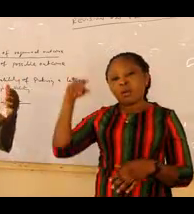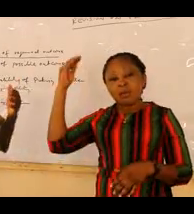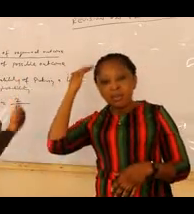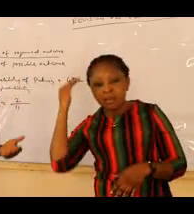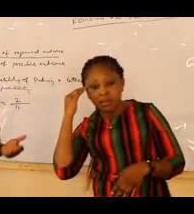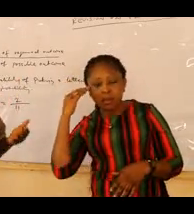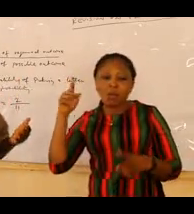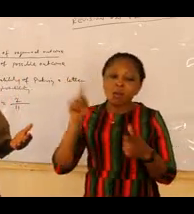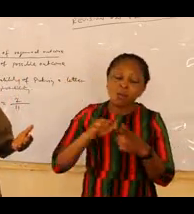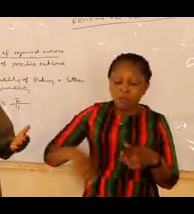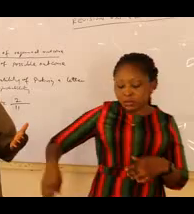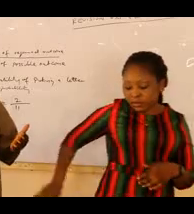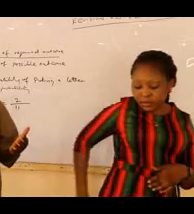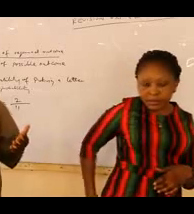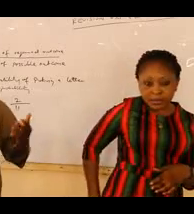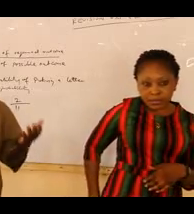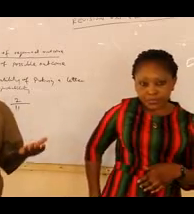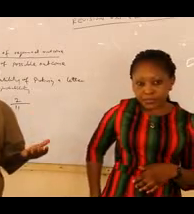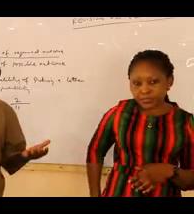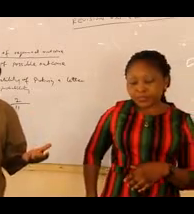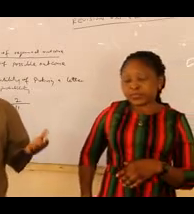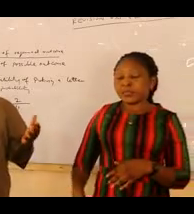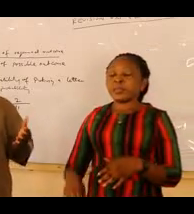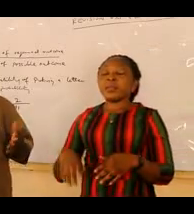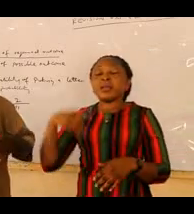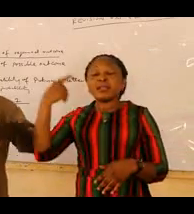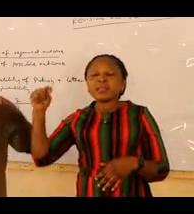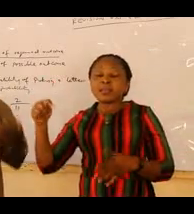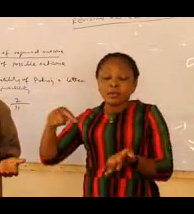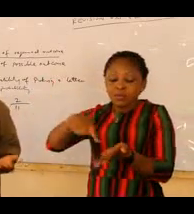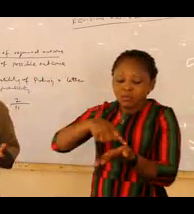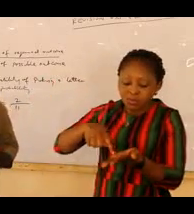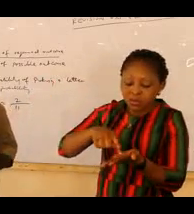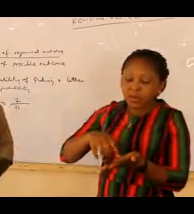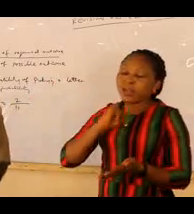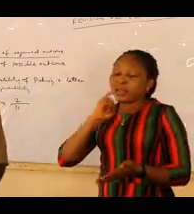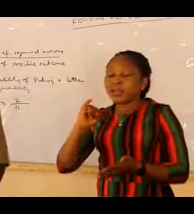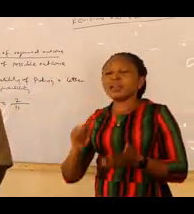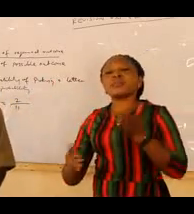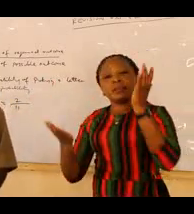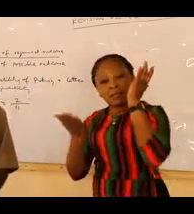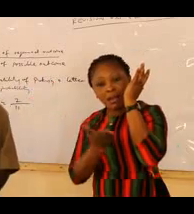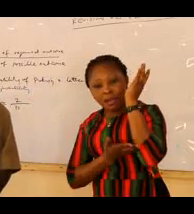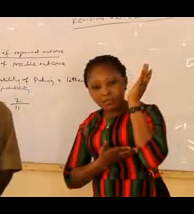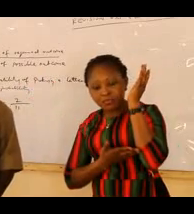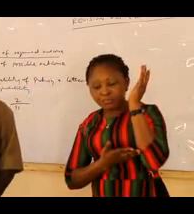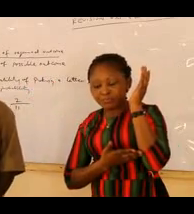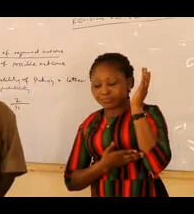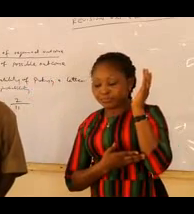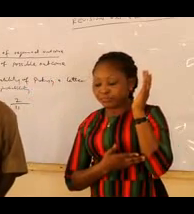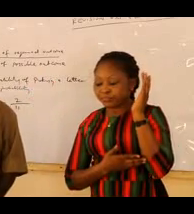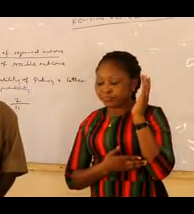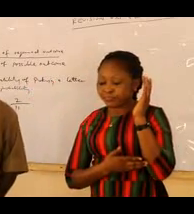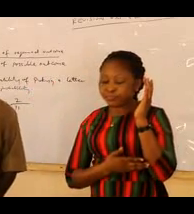So that the coin will fall head is half. If it fall tail is what to half. So probability of a coin falling